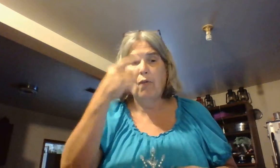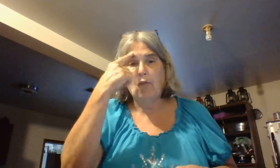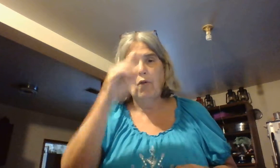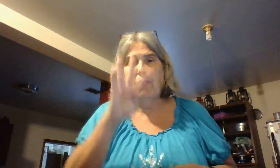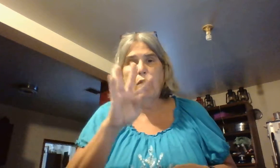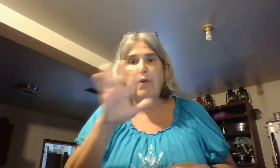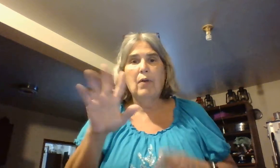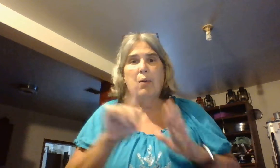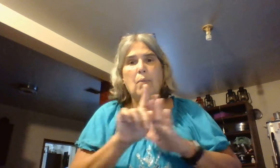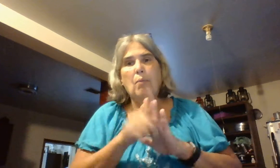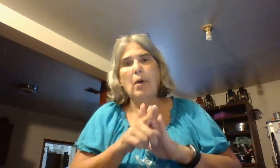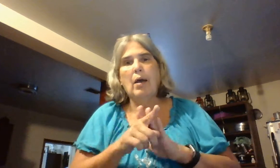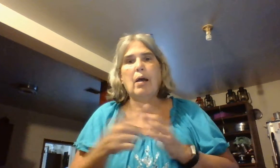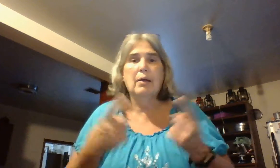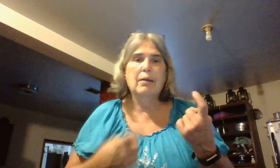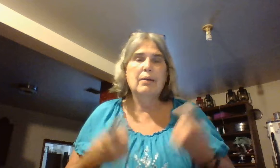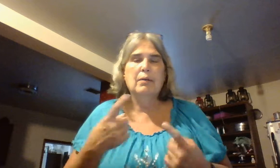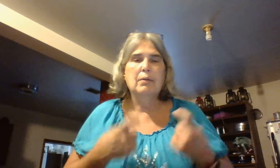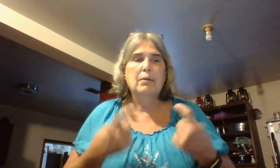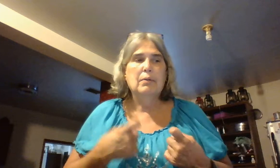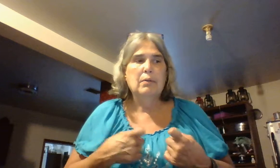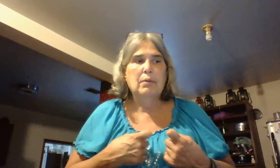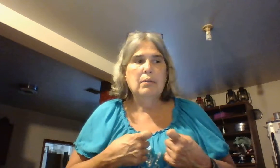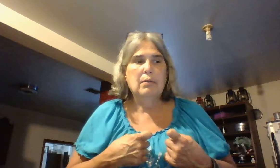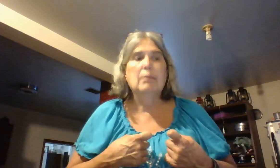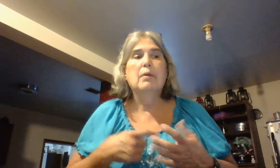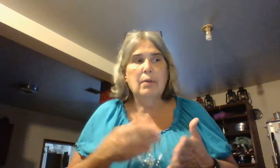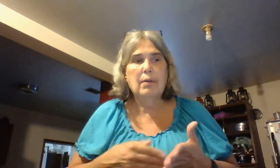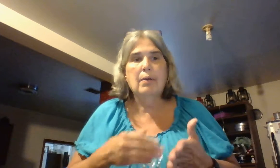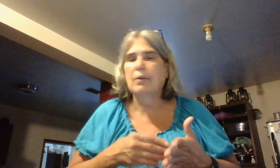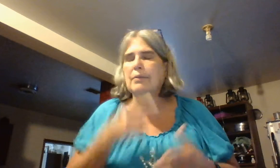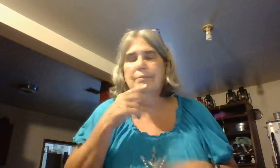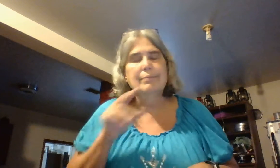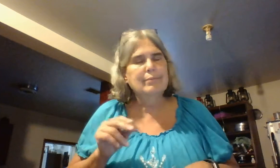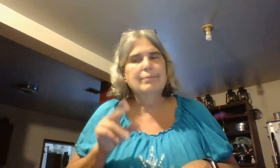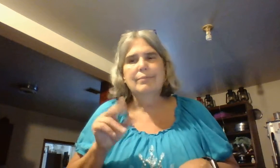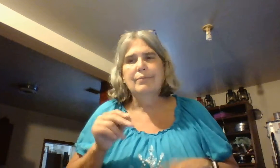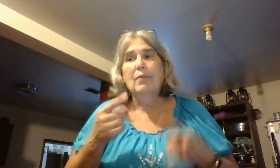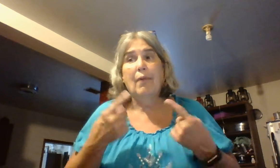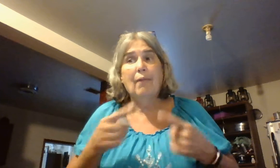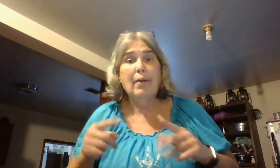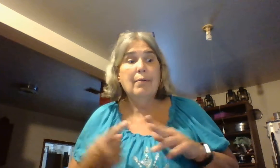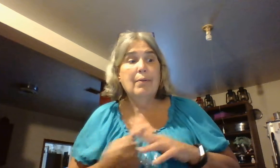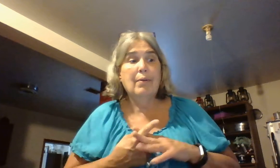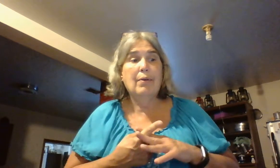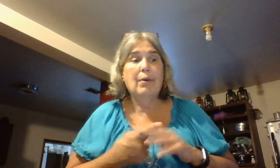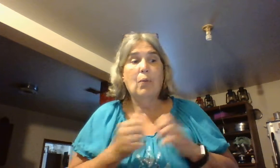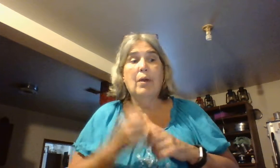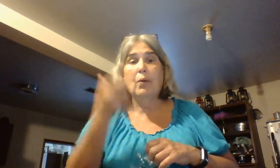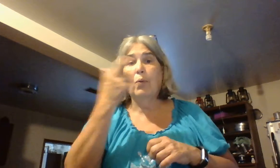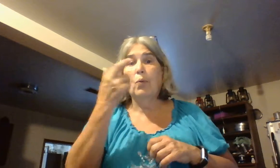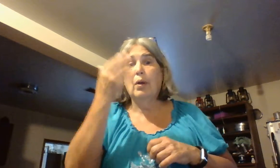questions. Oh, I said, no. Yes. No. And I said, no. And when they finally came up with the reason why condensation takes